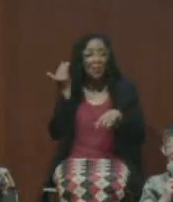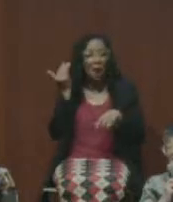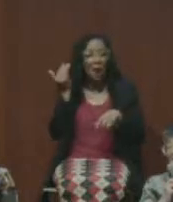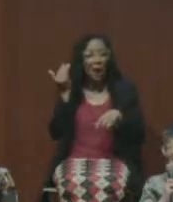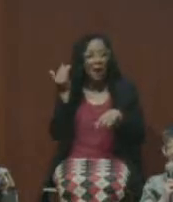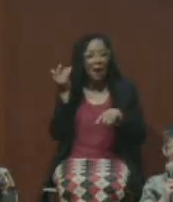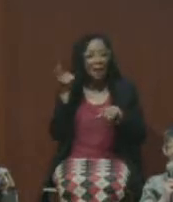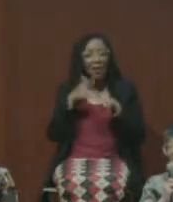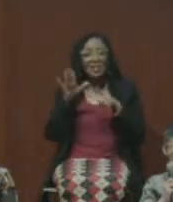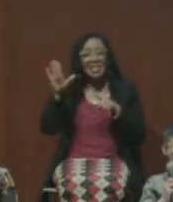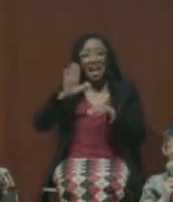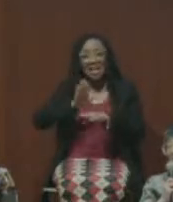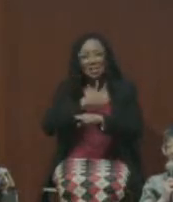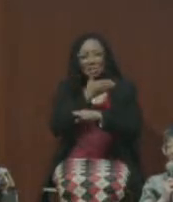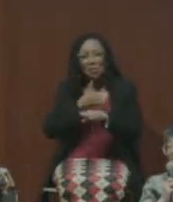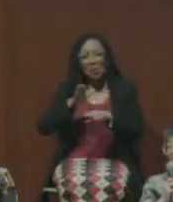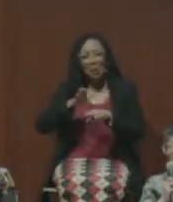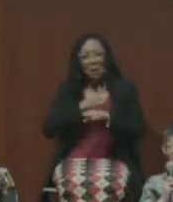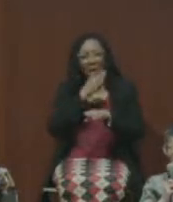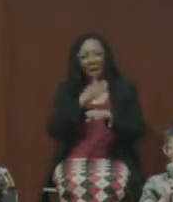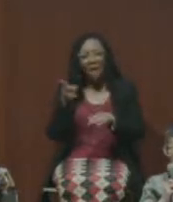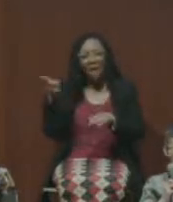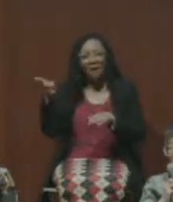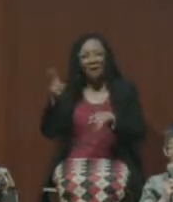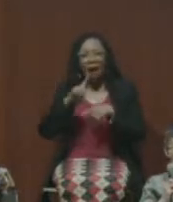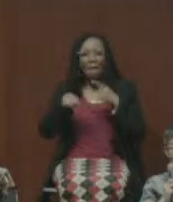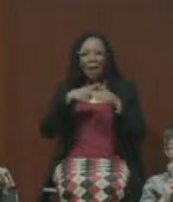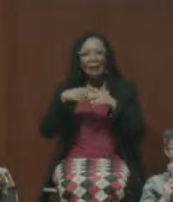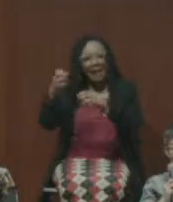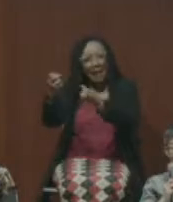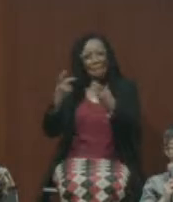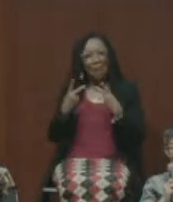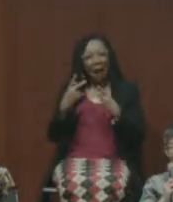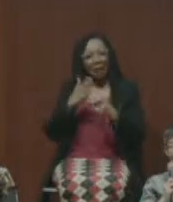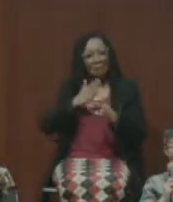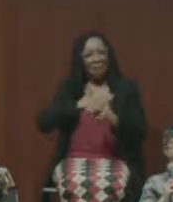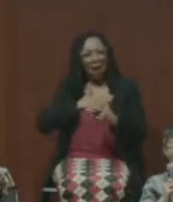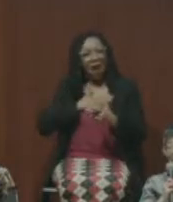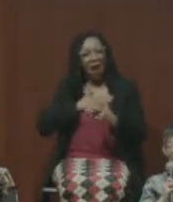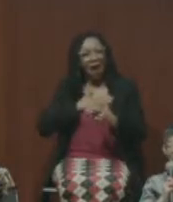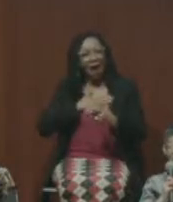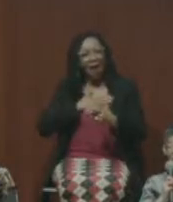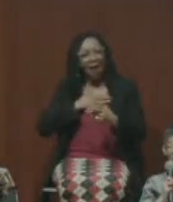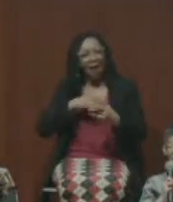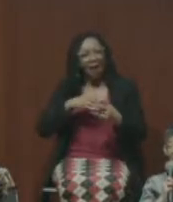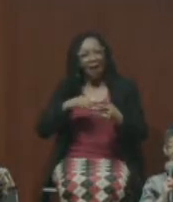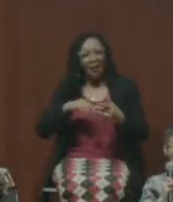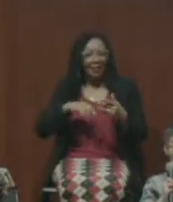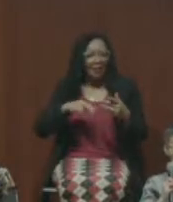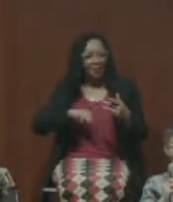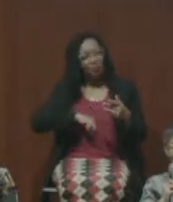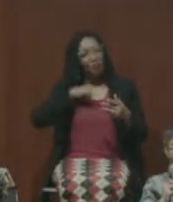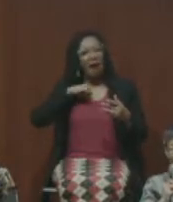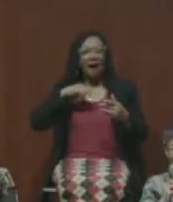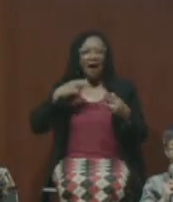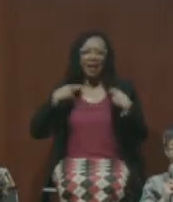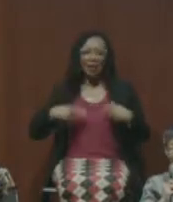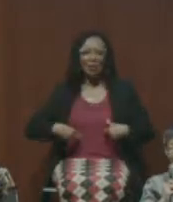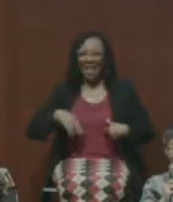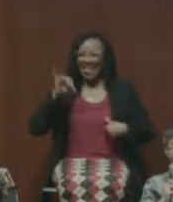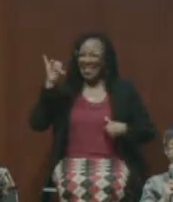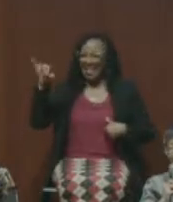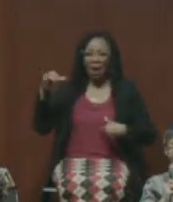that song as such an incredible narrative and artistic